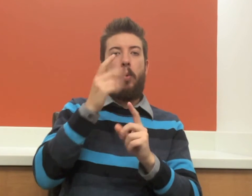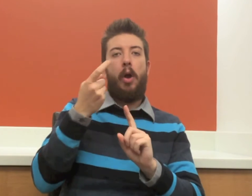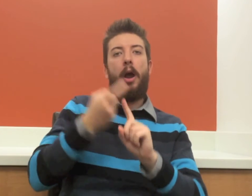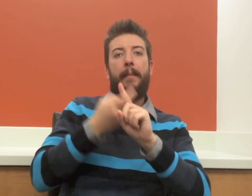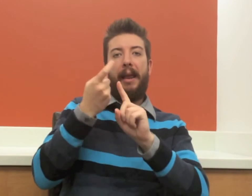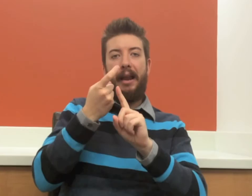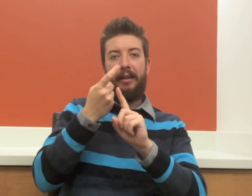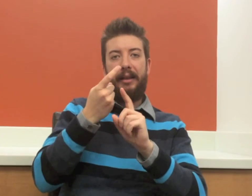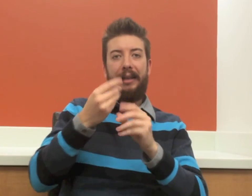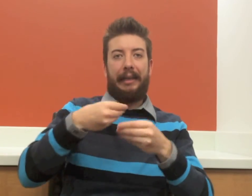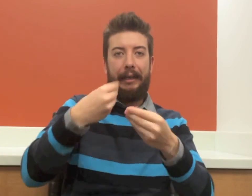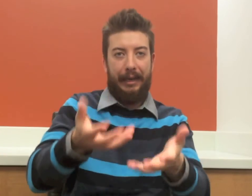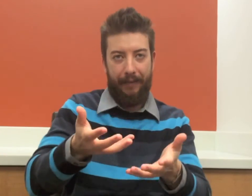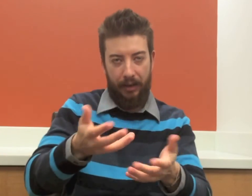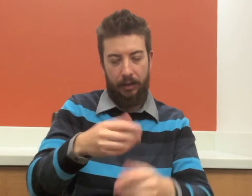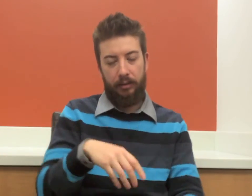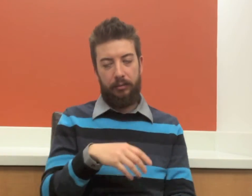it's given automatically.